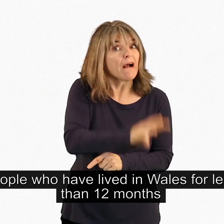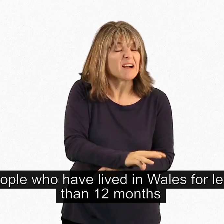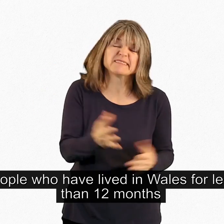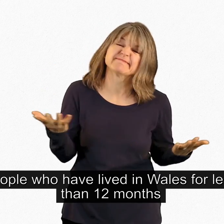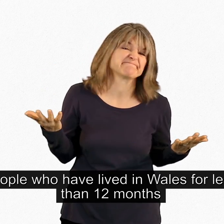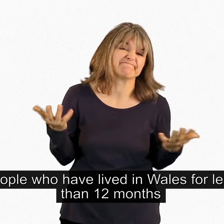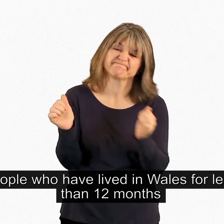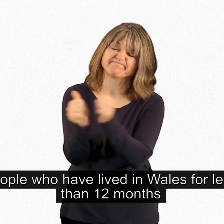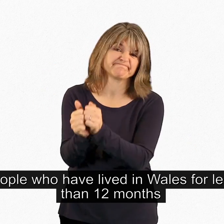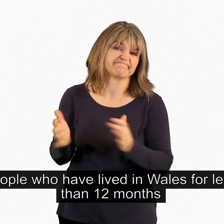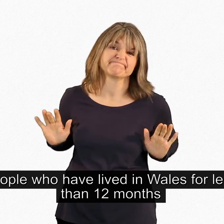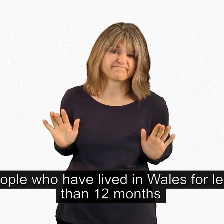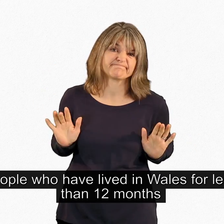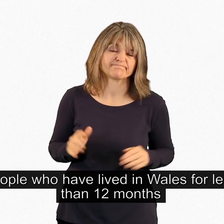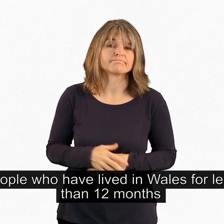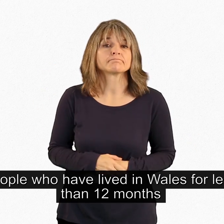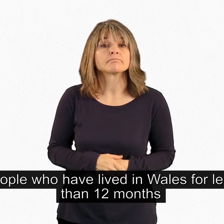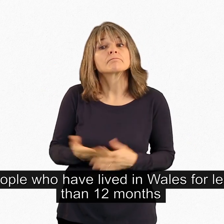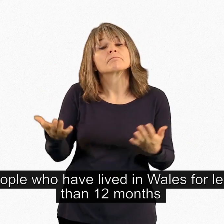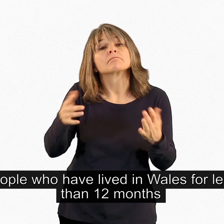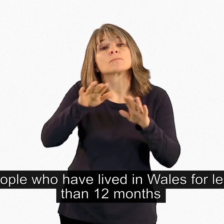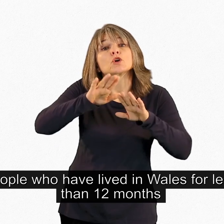People who have lived in Wales for less than 12 months